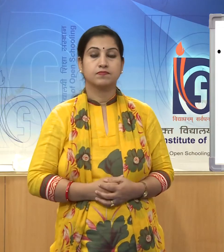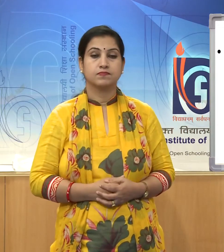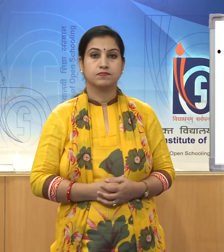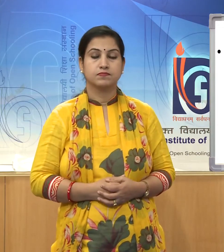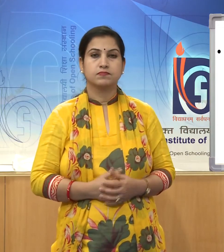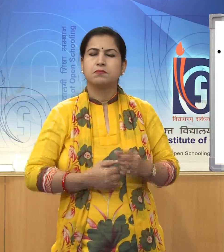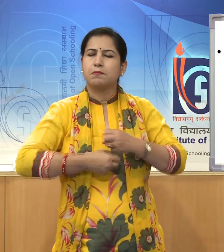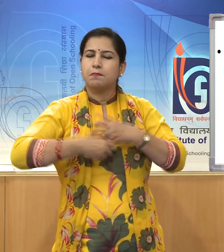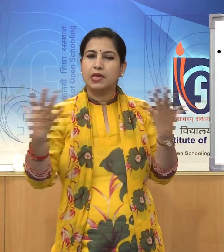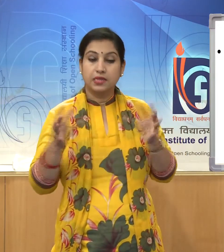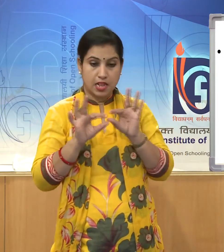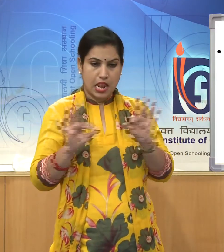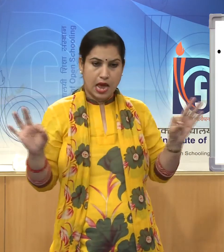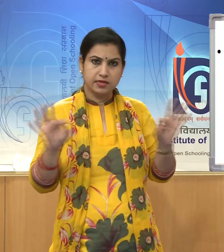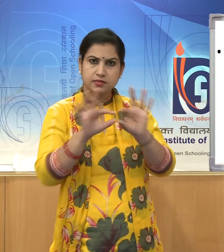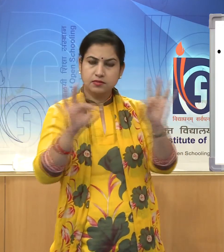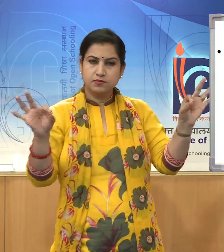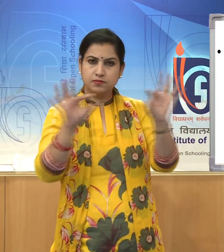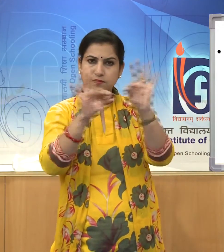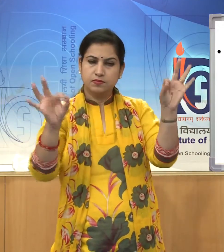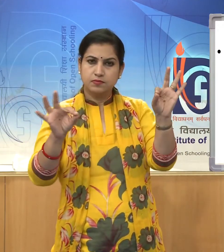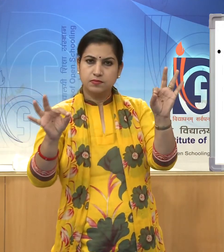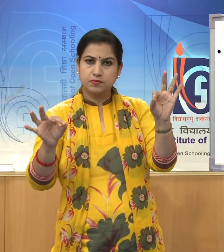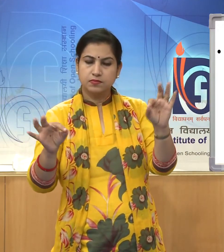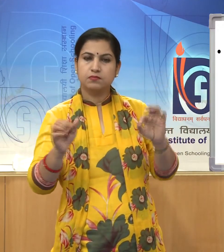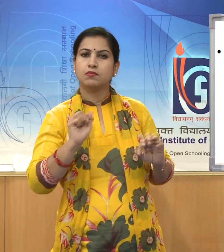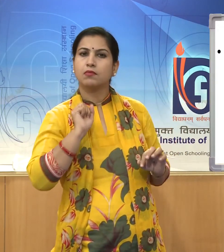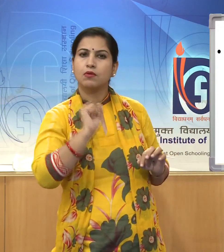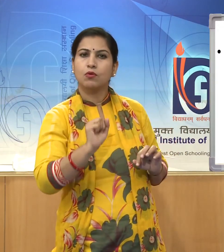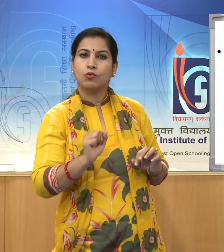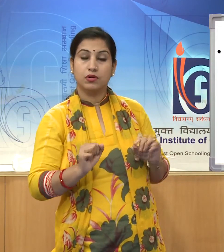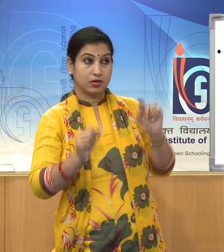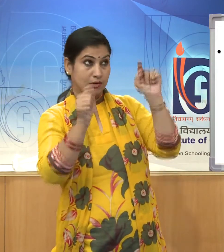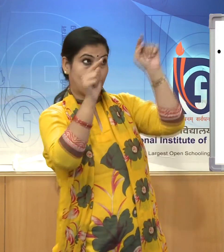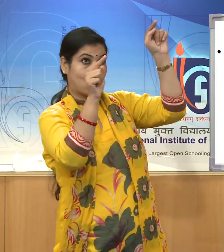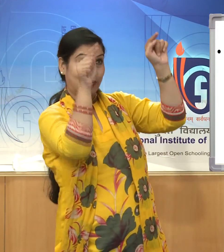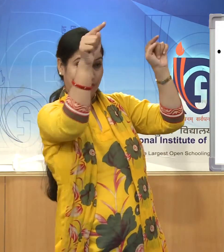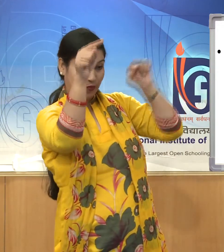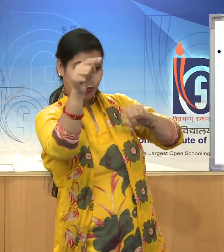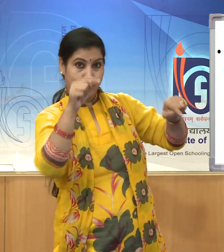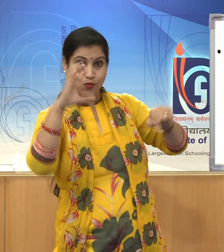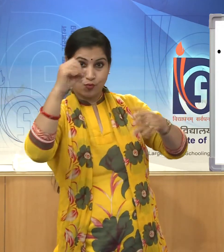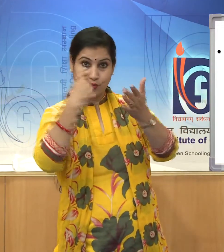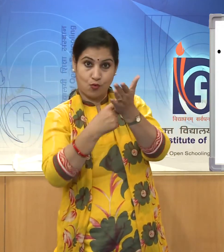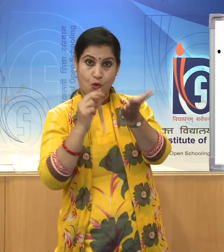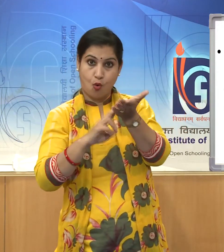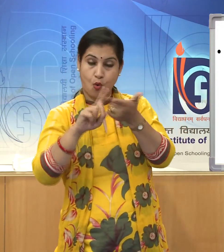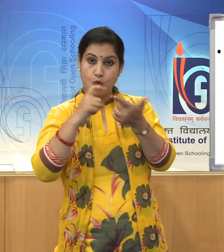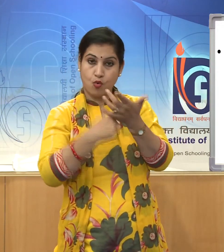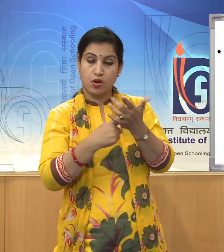a group of lines in a particular corner added